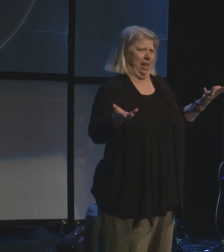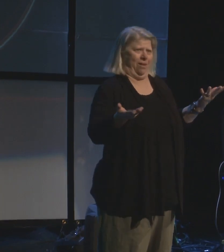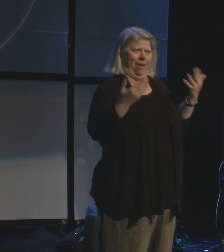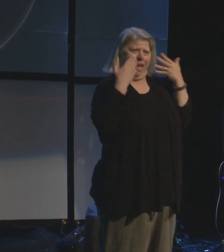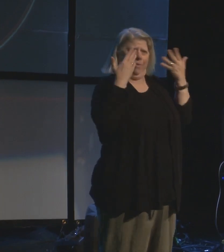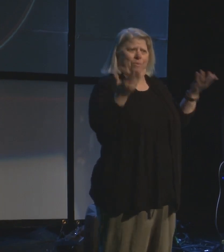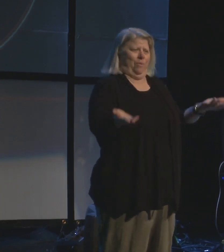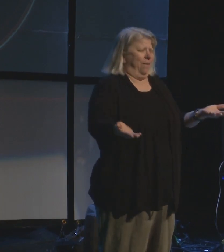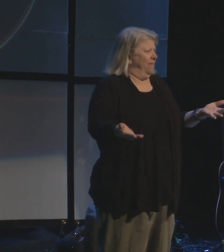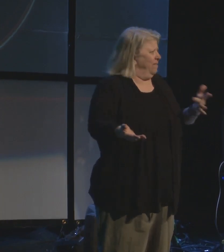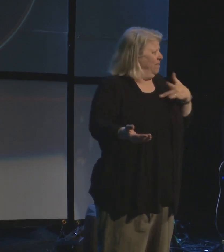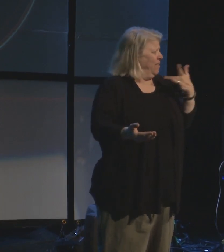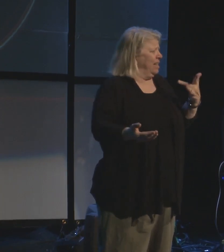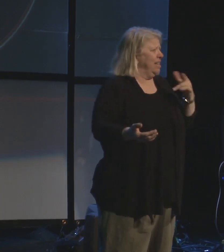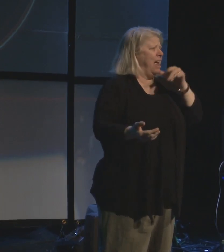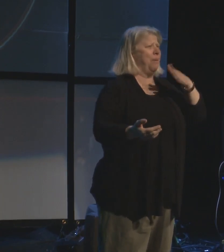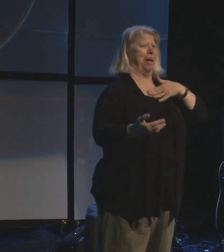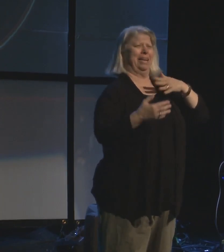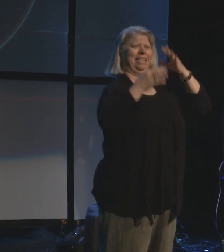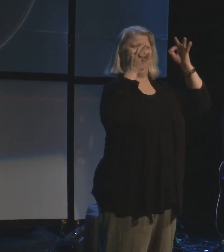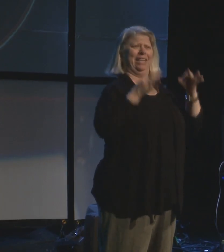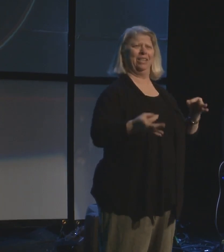don't know. It feels like that's not up to me.